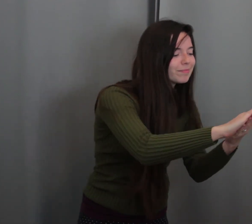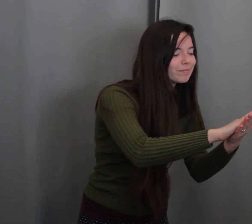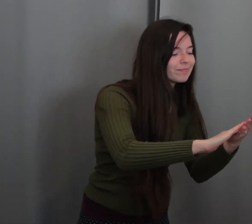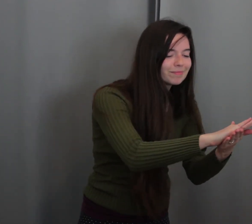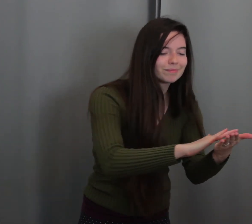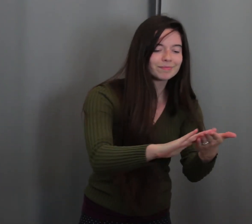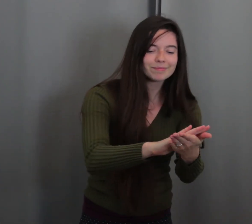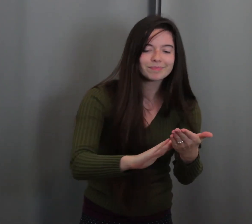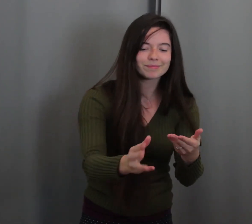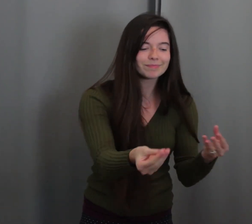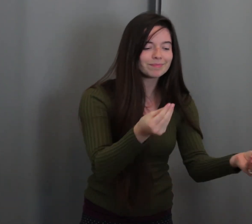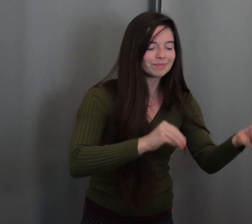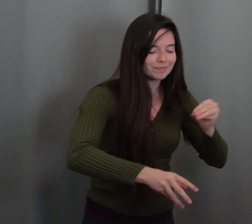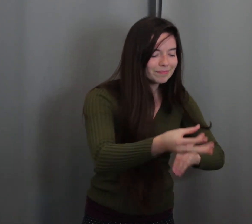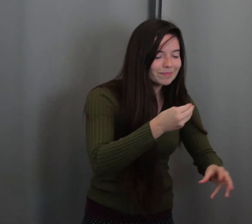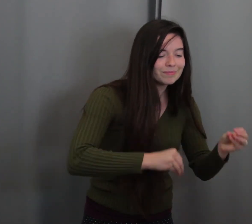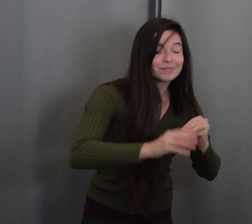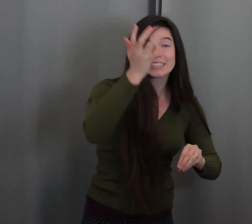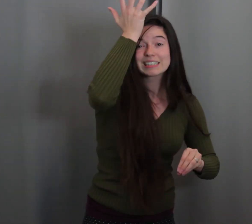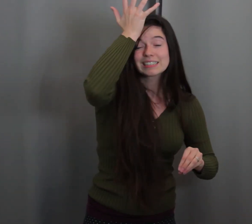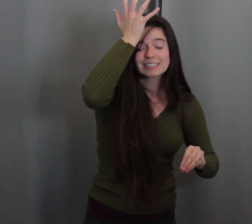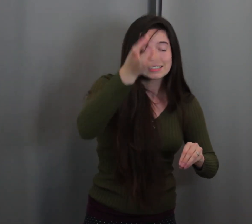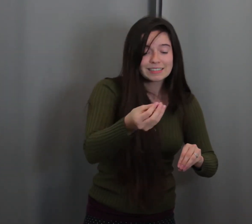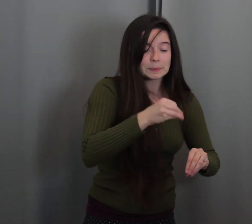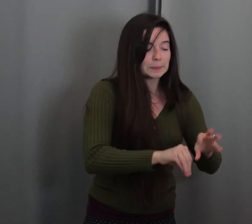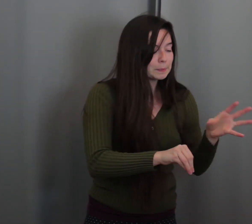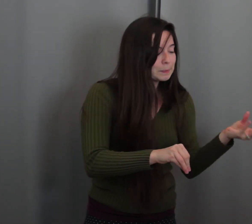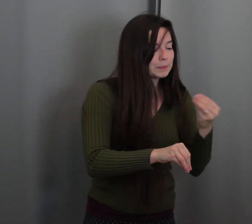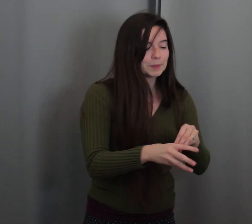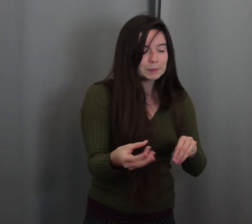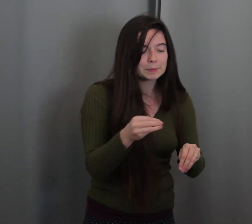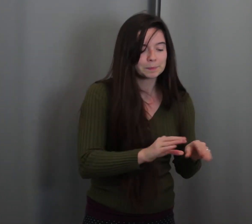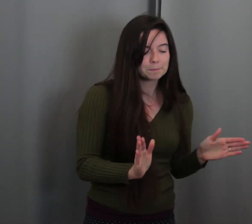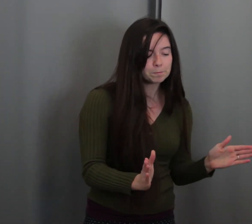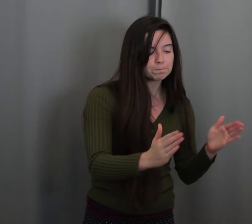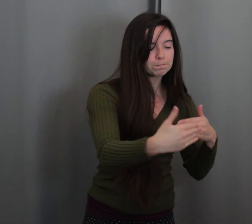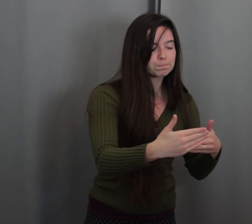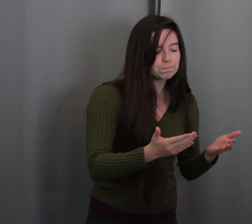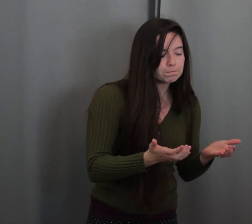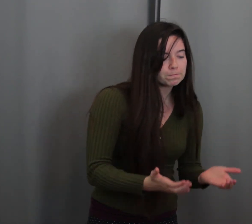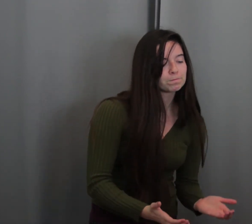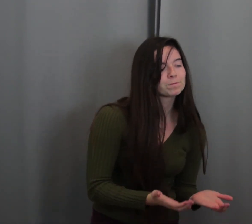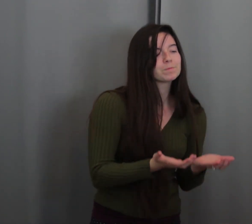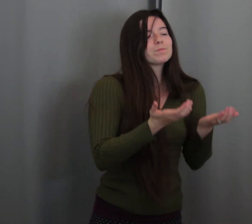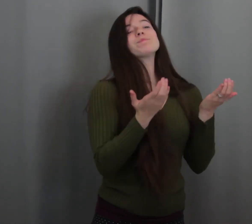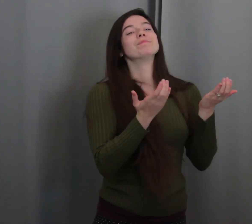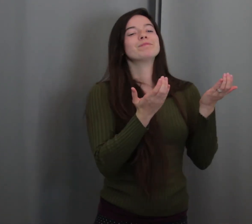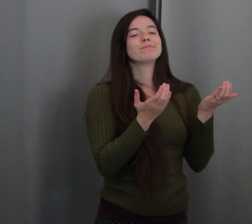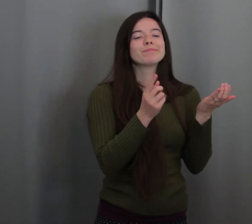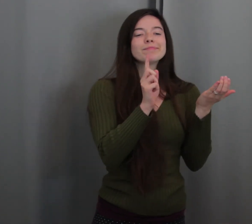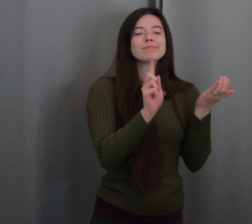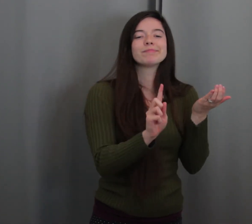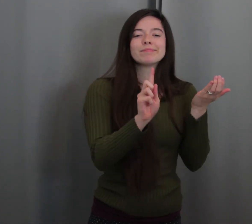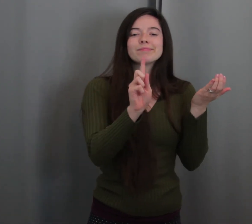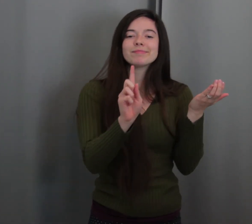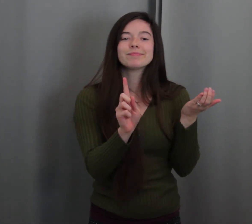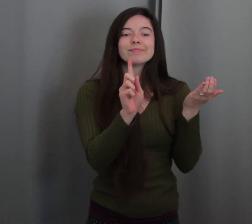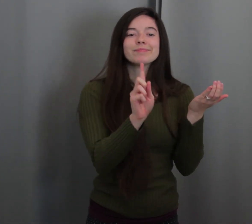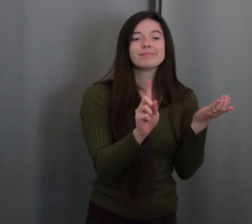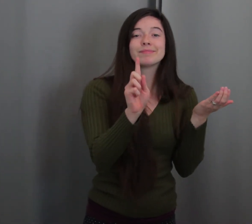Knowing that he must walk 3 miles to mail these, and knowing how little